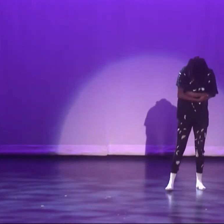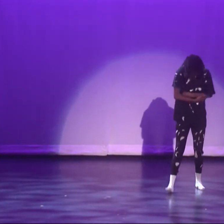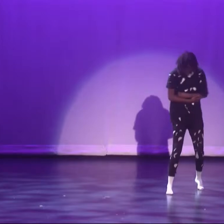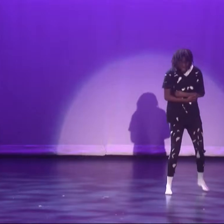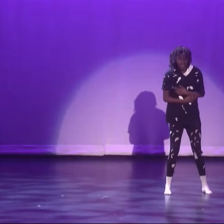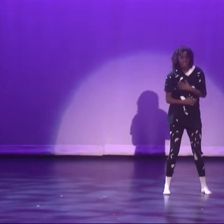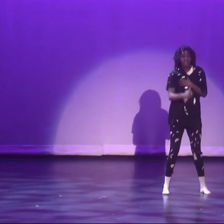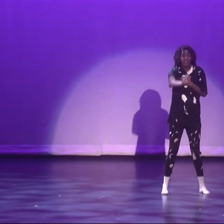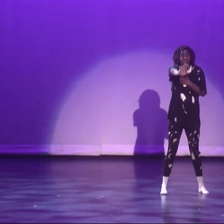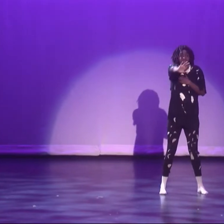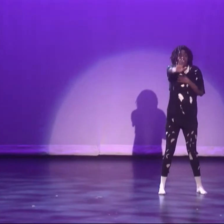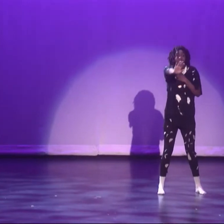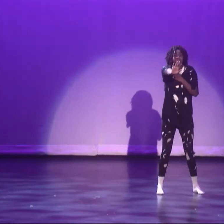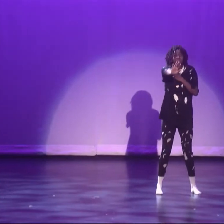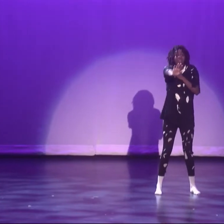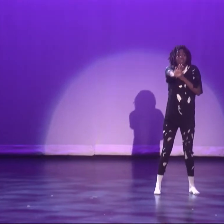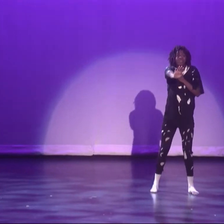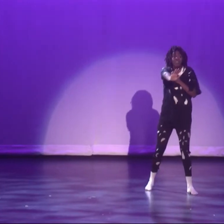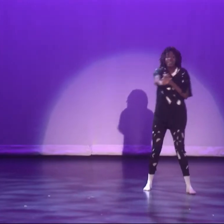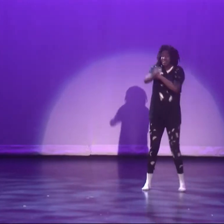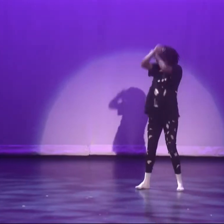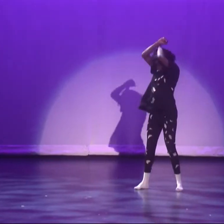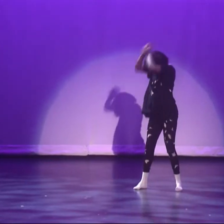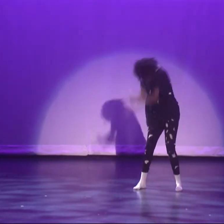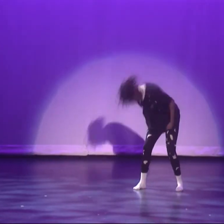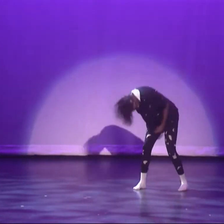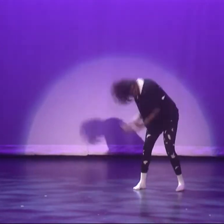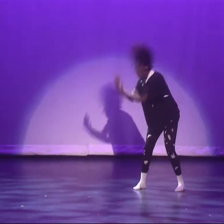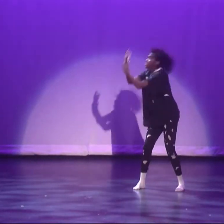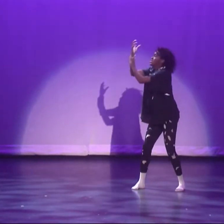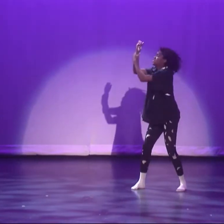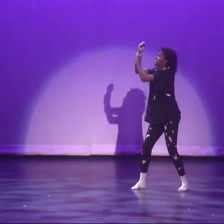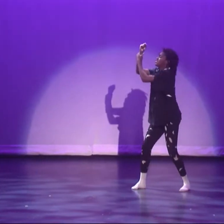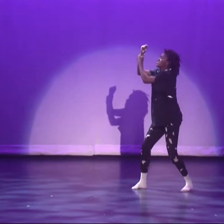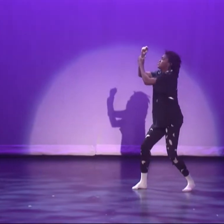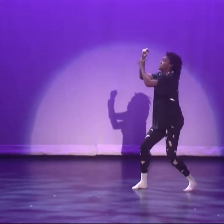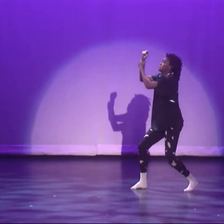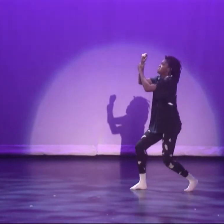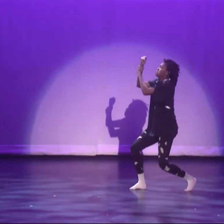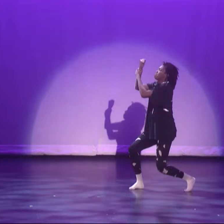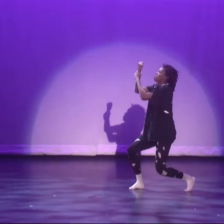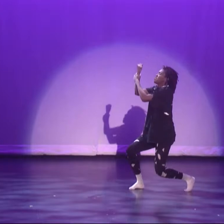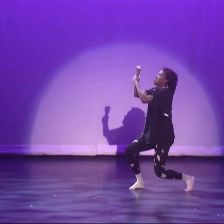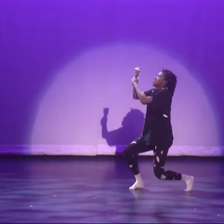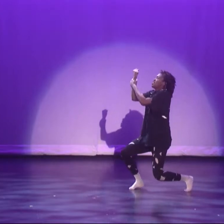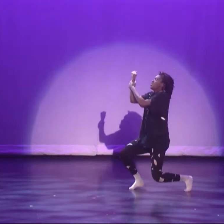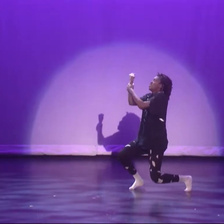the reactions, now not ready to die, not yet.